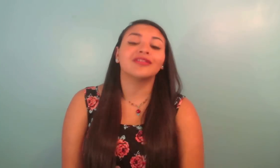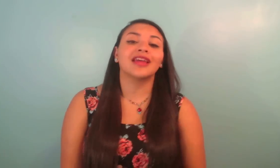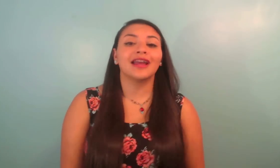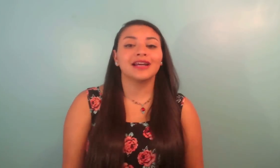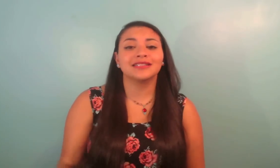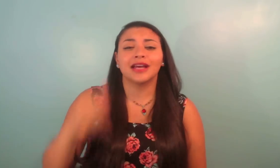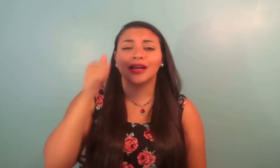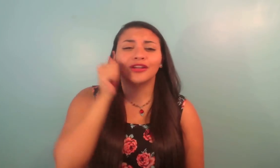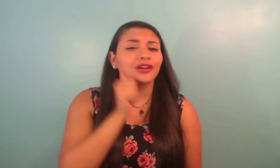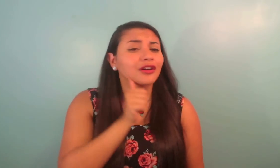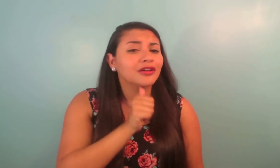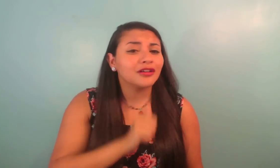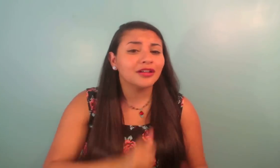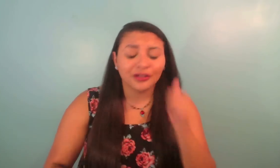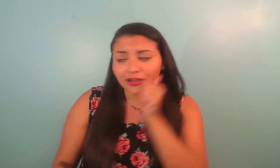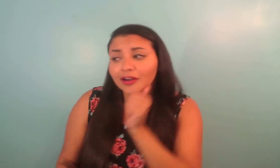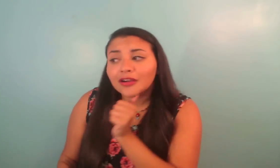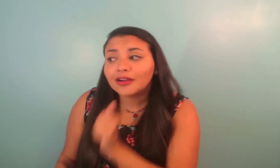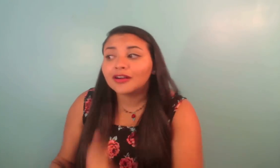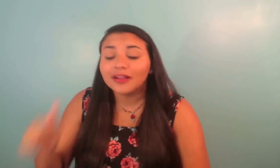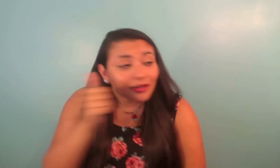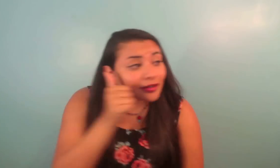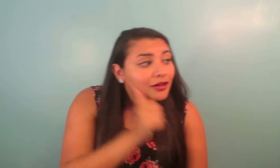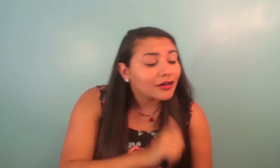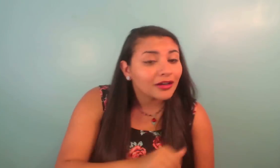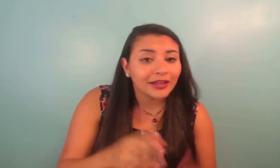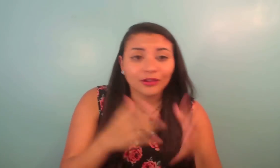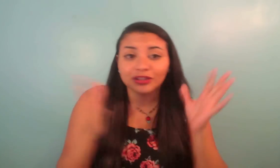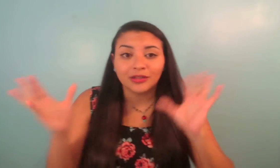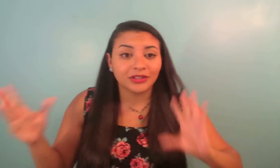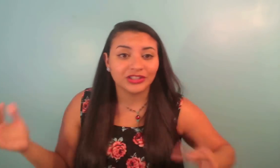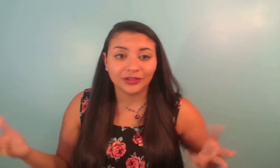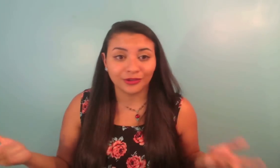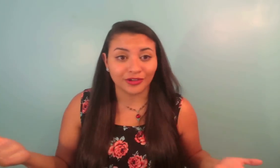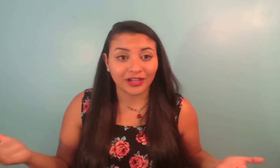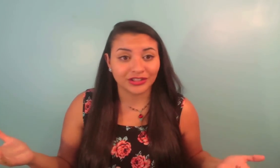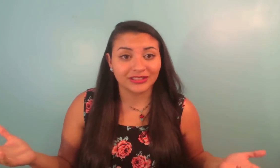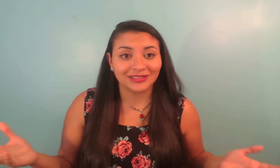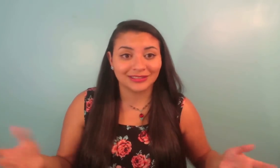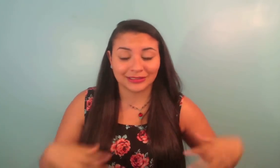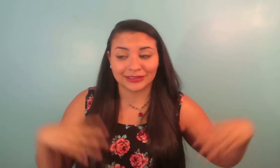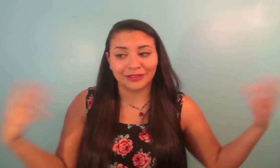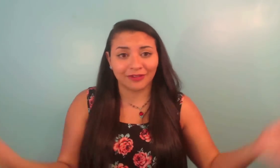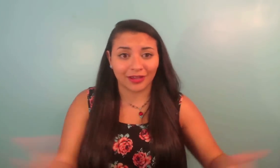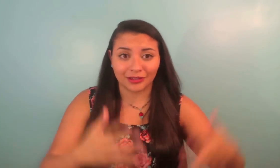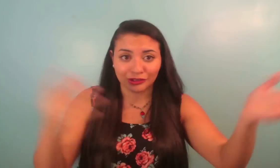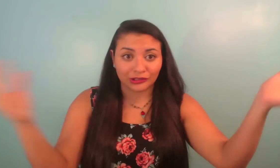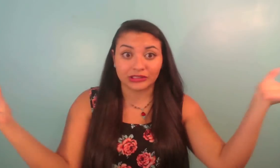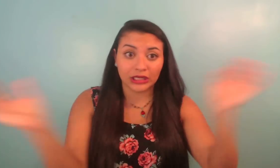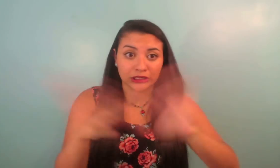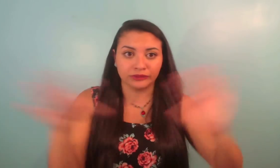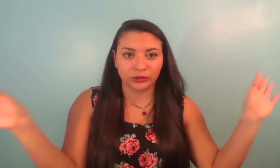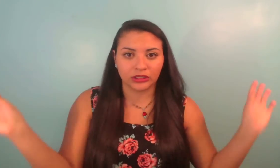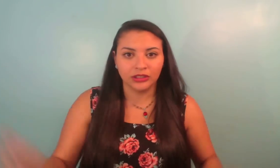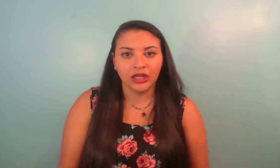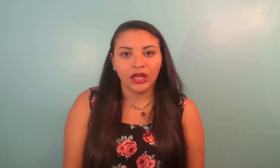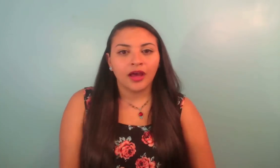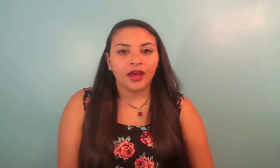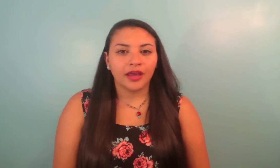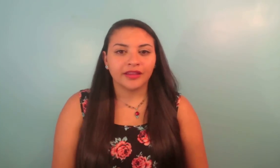that, I signed girl, girl, girl, and I looked in a bunch of different directions to signify that there's girls everywhere. And then